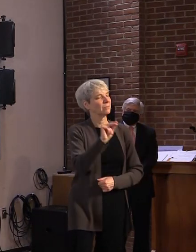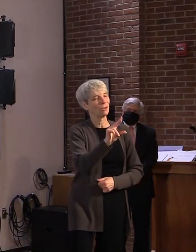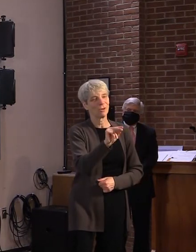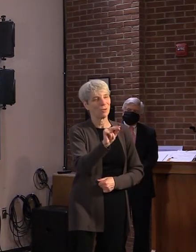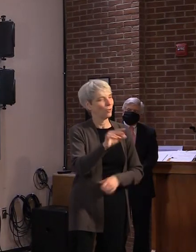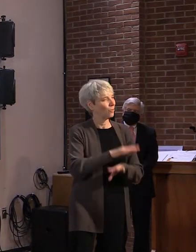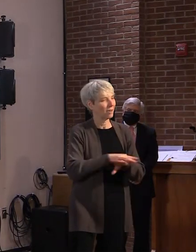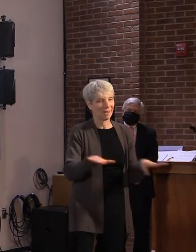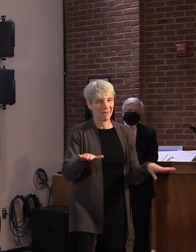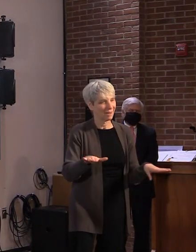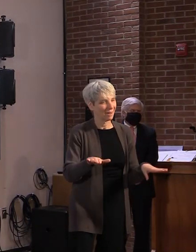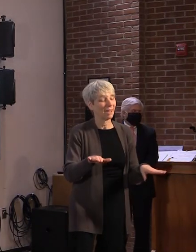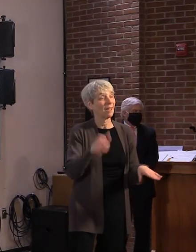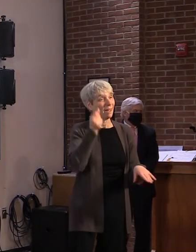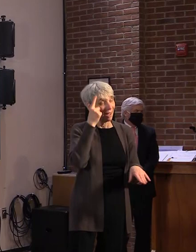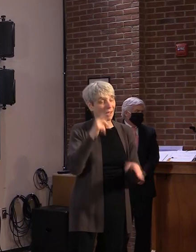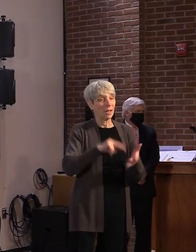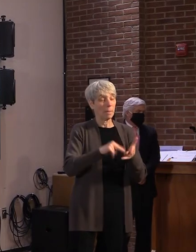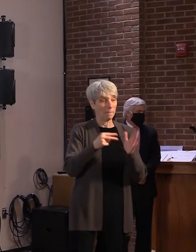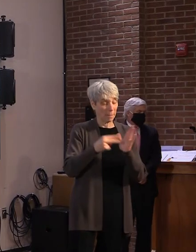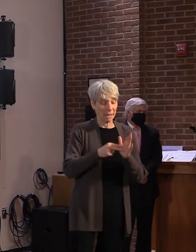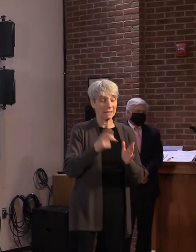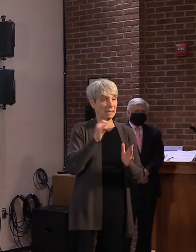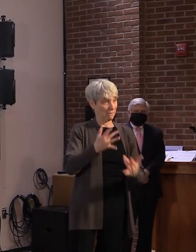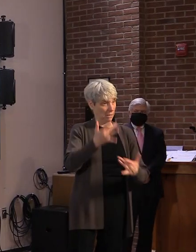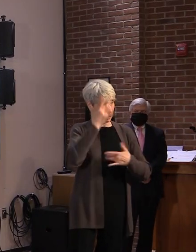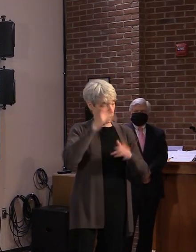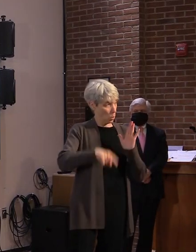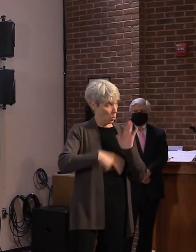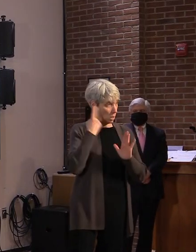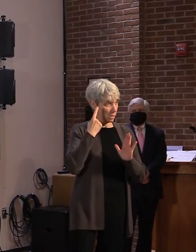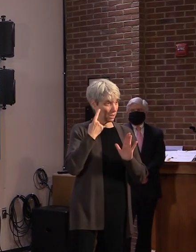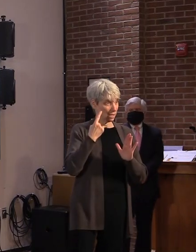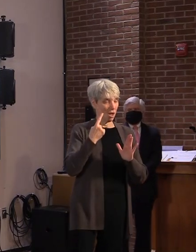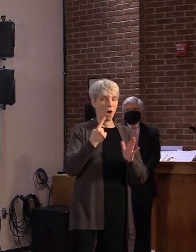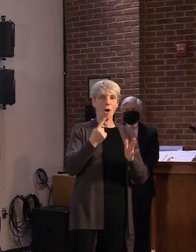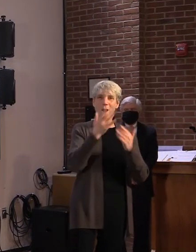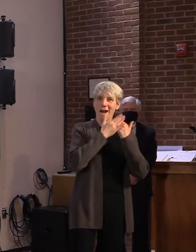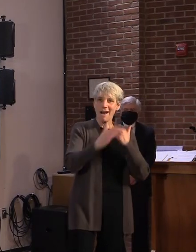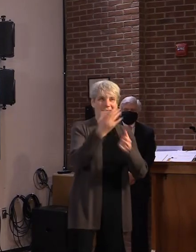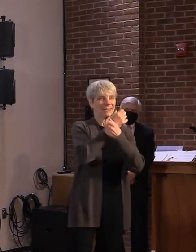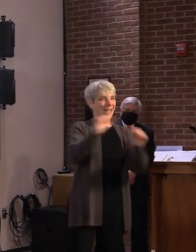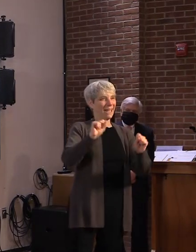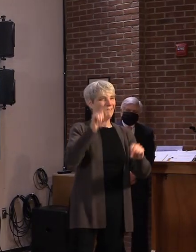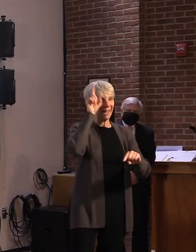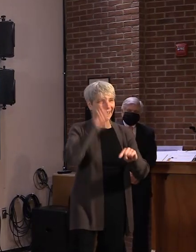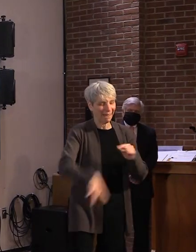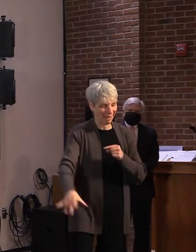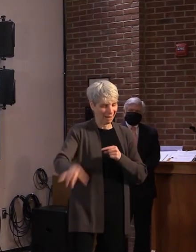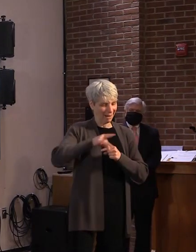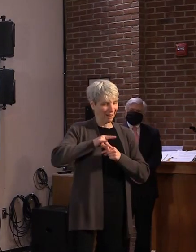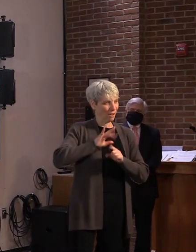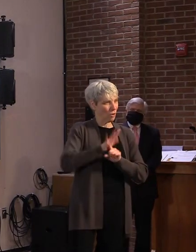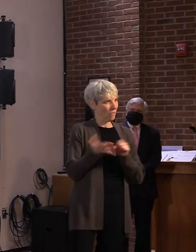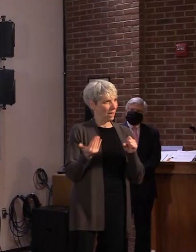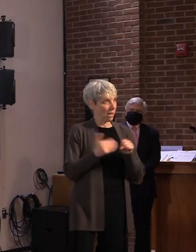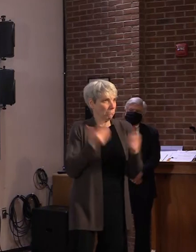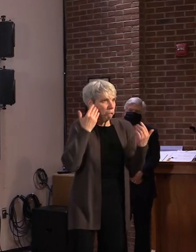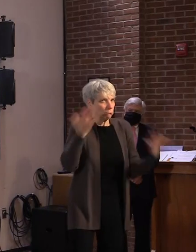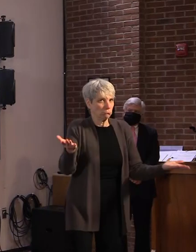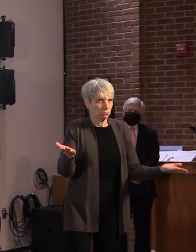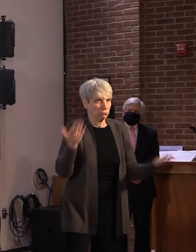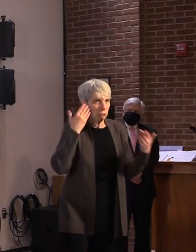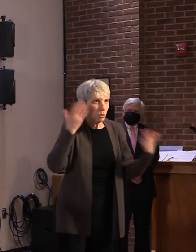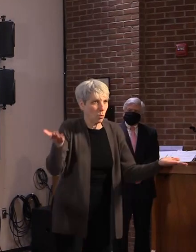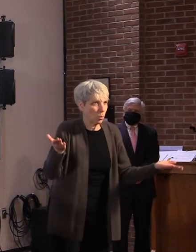know truly if a person can get infected again. The work group recommended that we discourage the use of